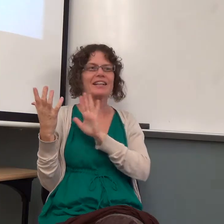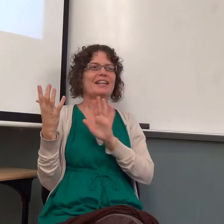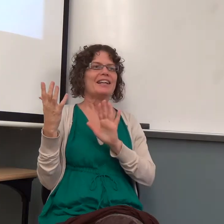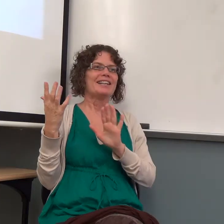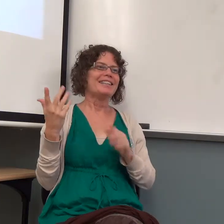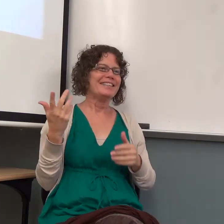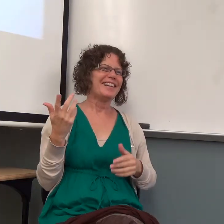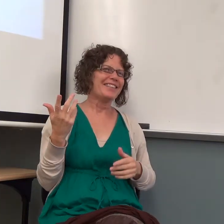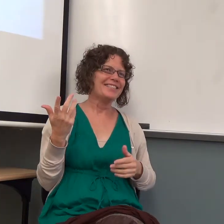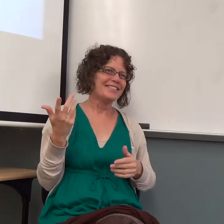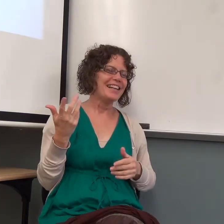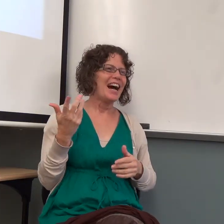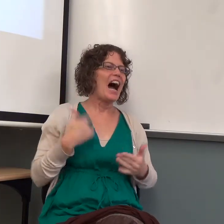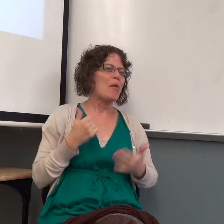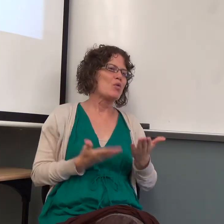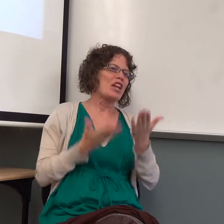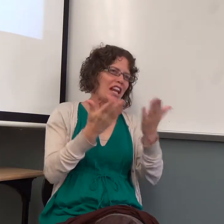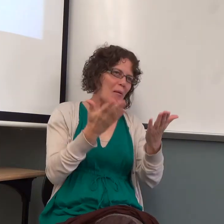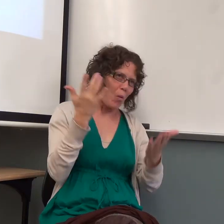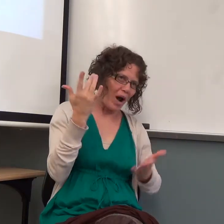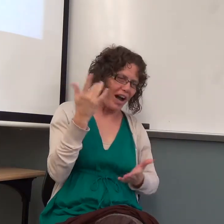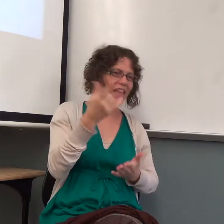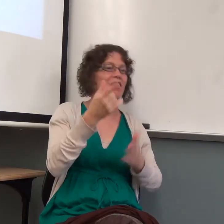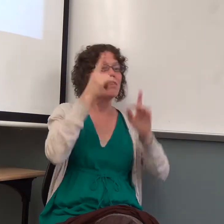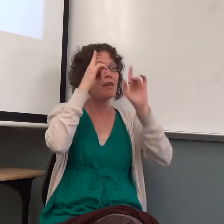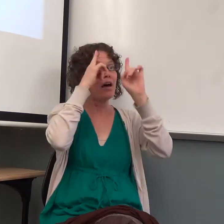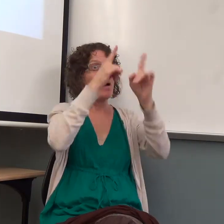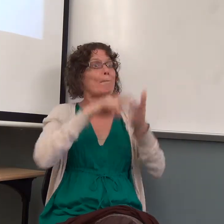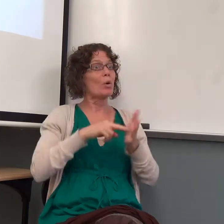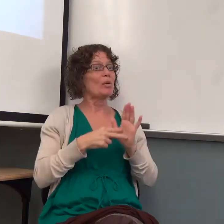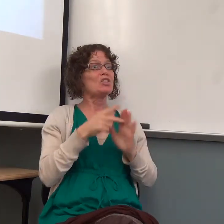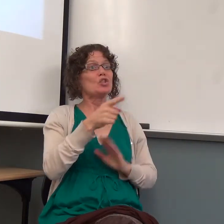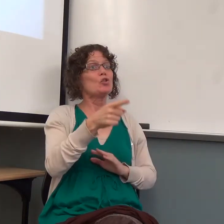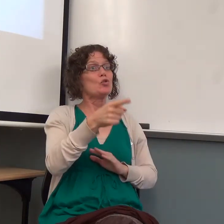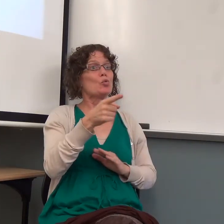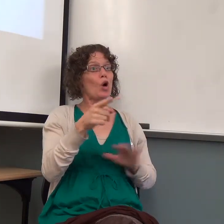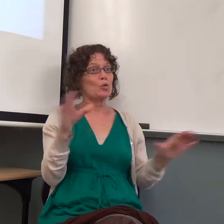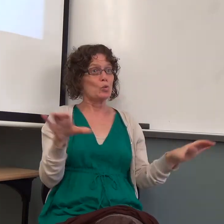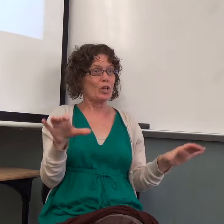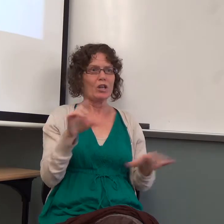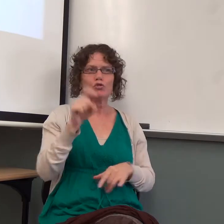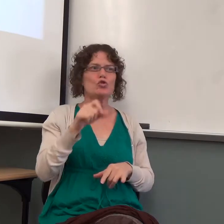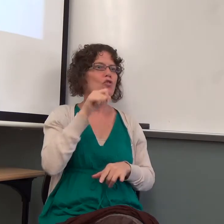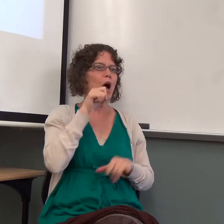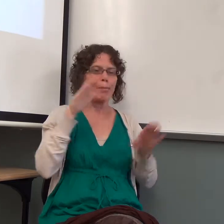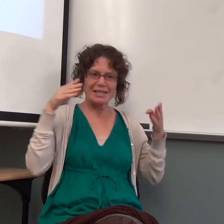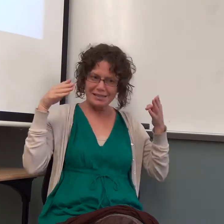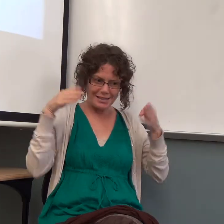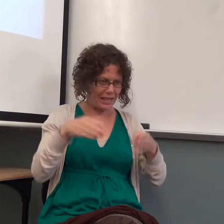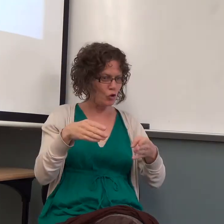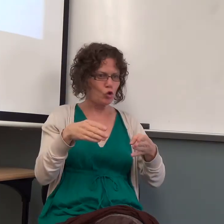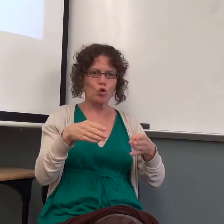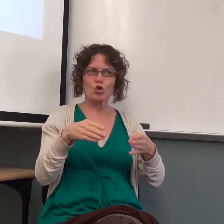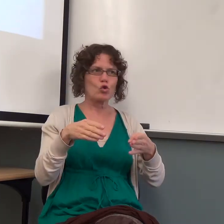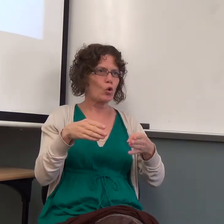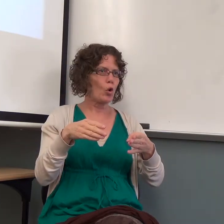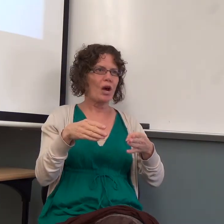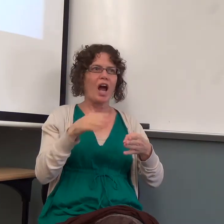the purpose of what it is you're doing shouldn't be centered around that goal-oriented